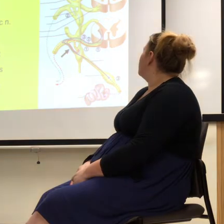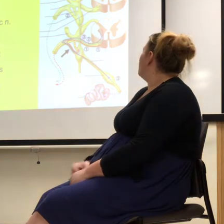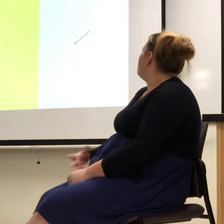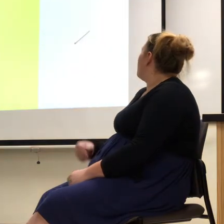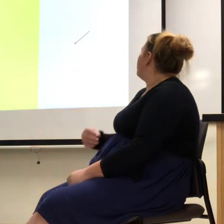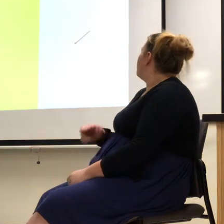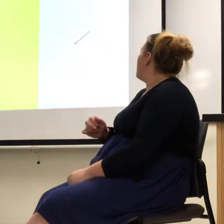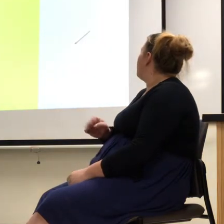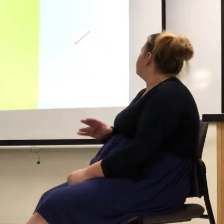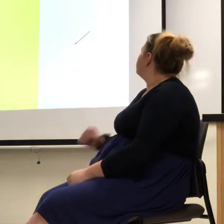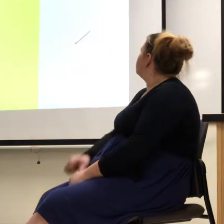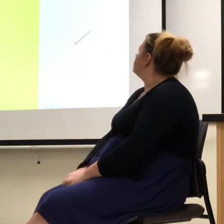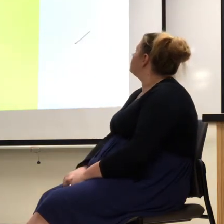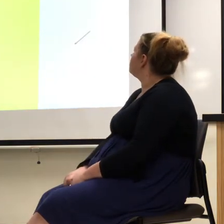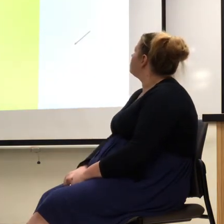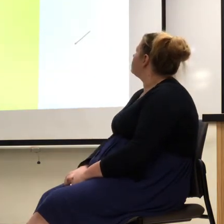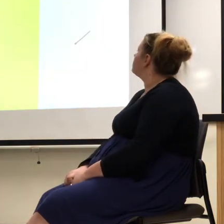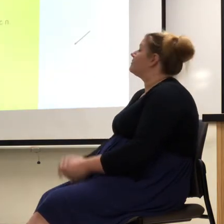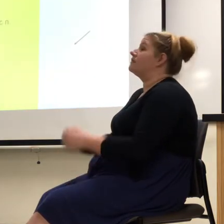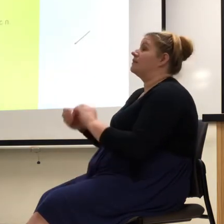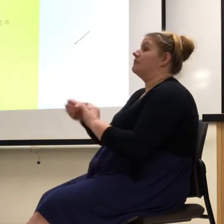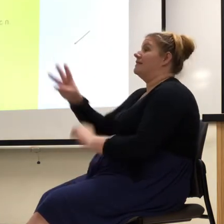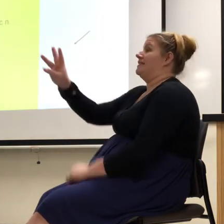Bar number six.